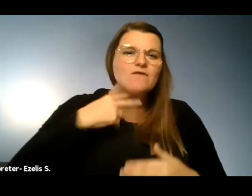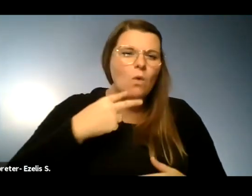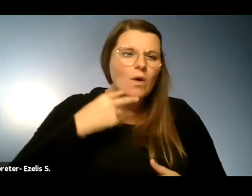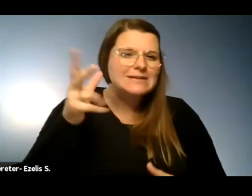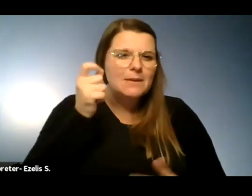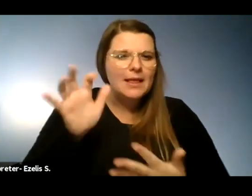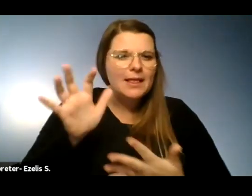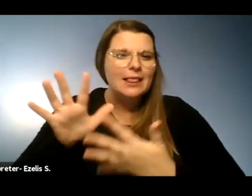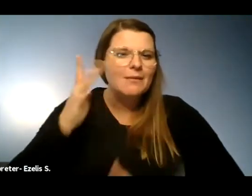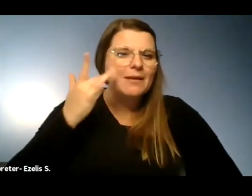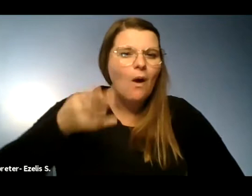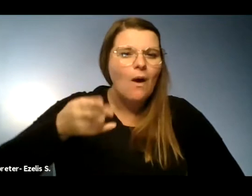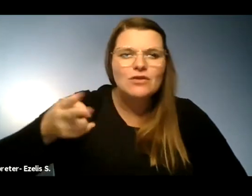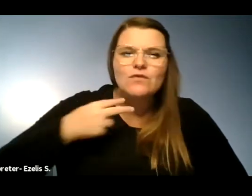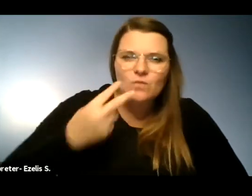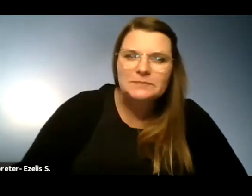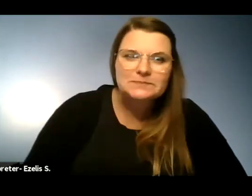Okay.